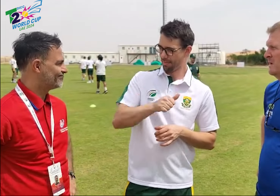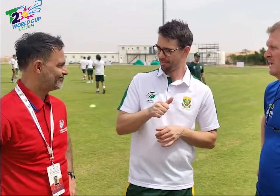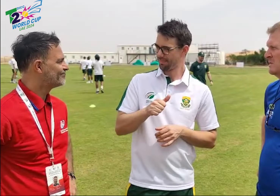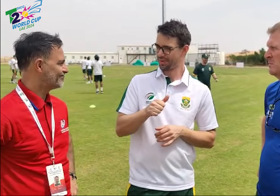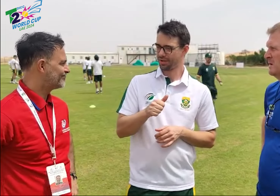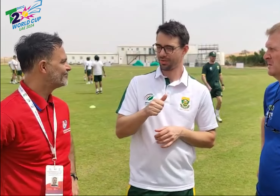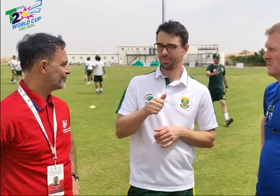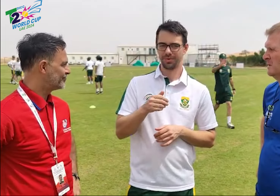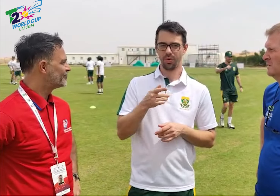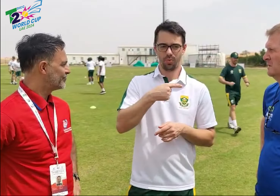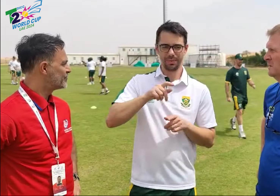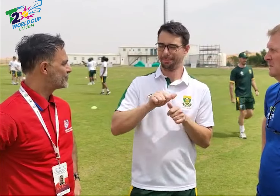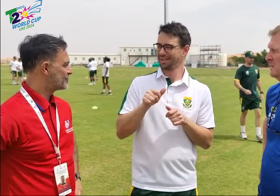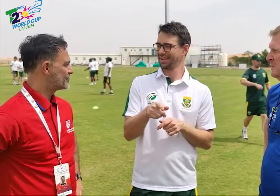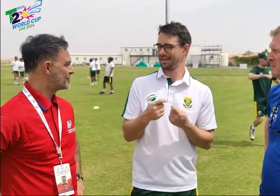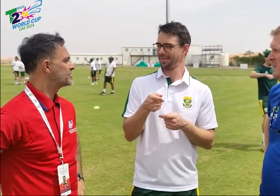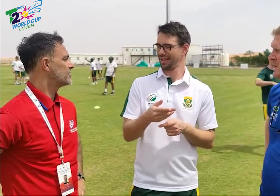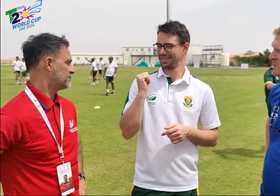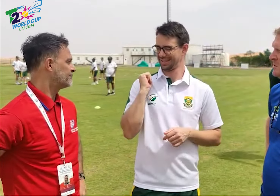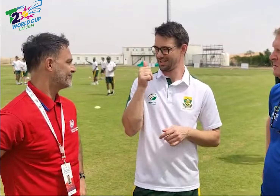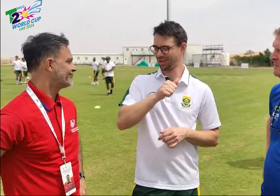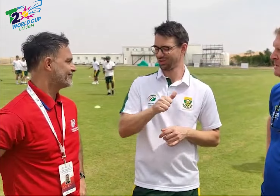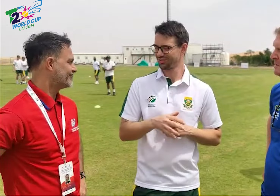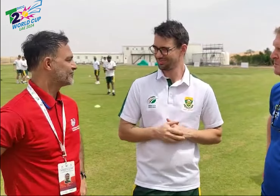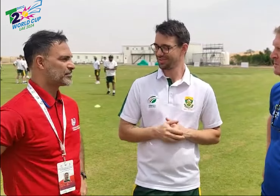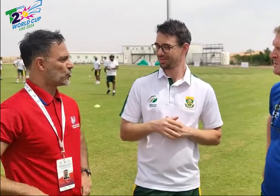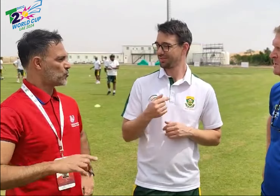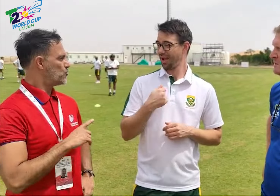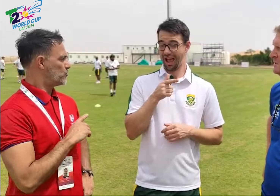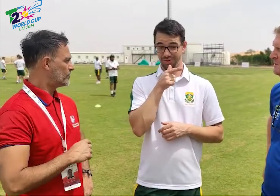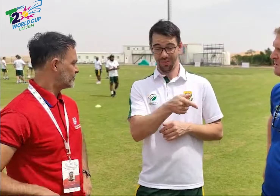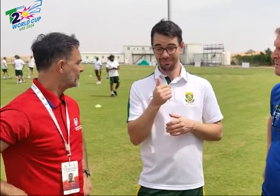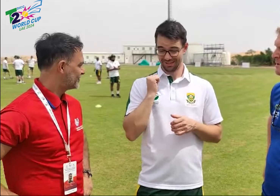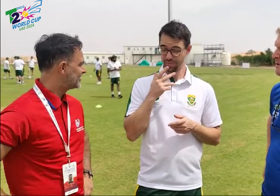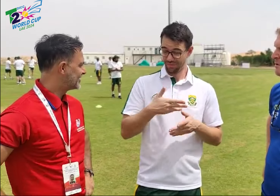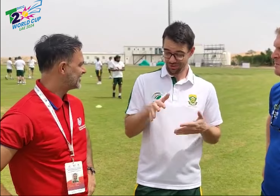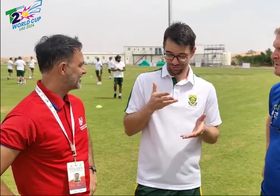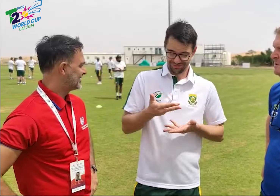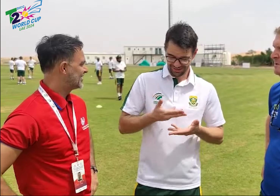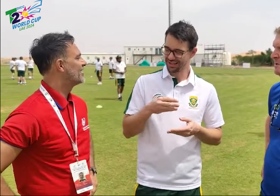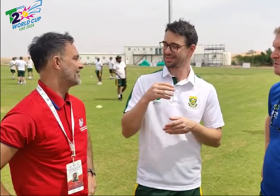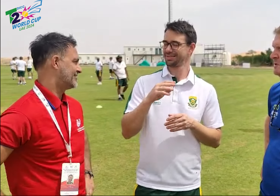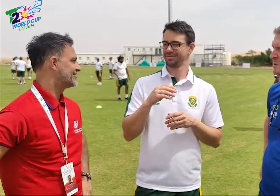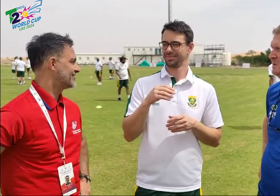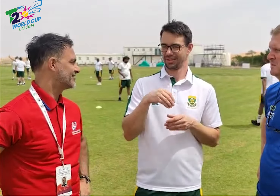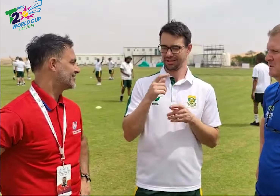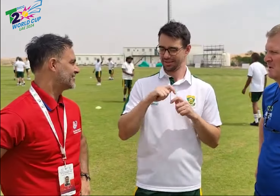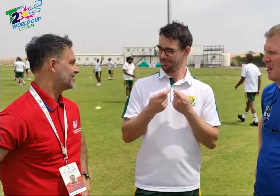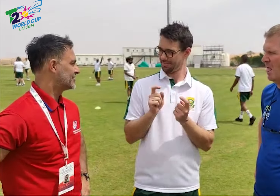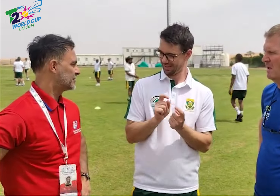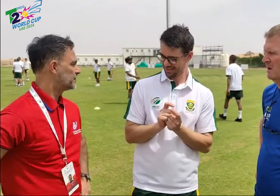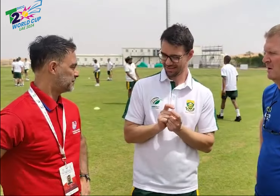better than they actually played yesterday. I actually told them that when we discussed it on a matter, they're not seeing anything.